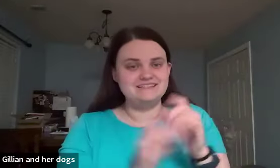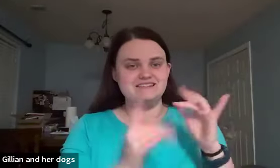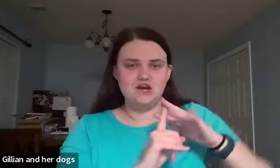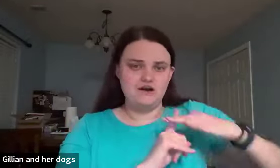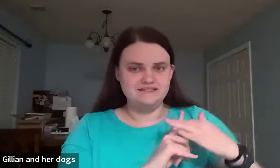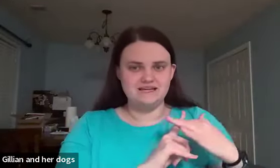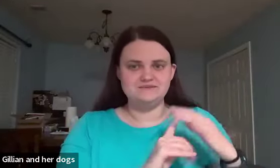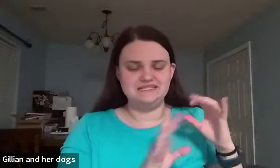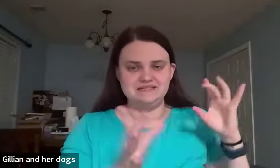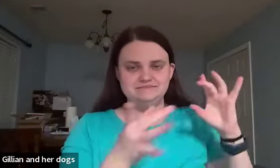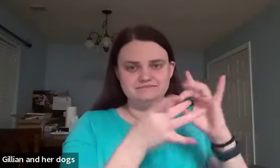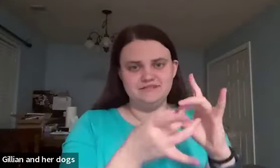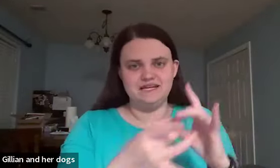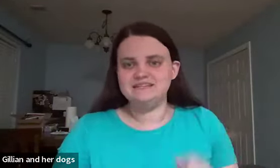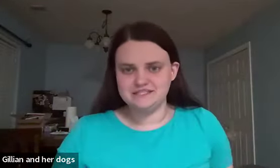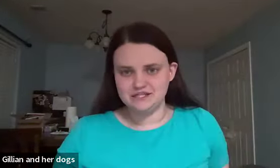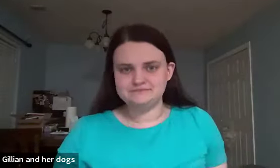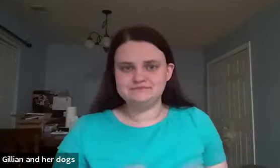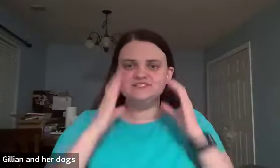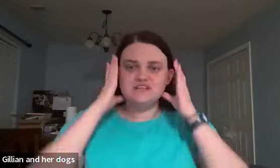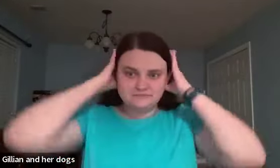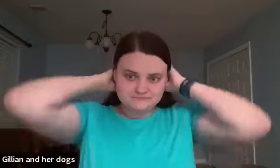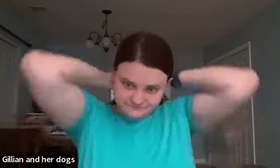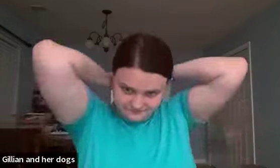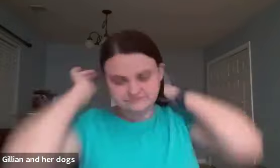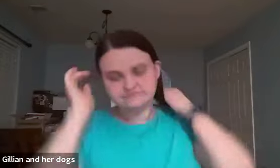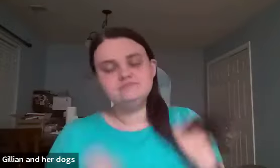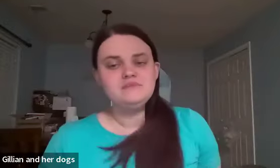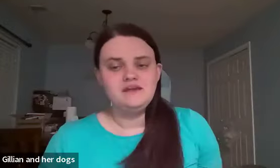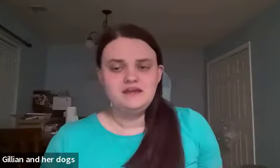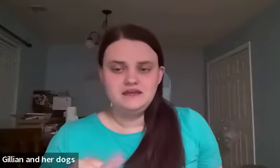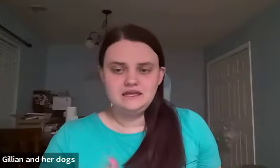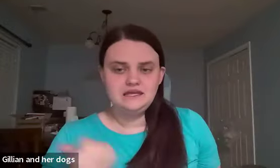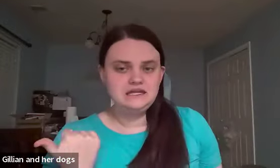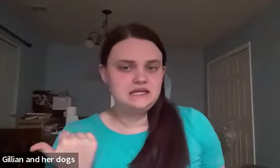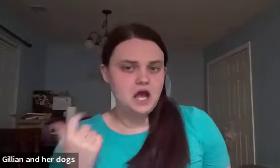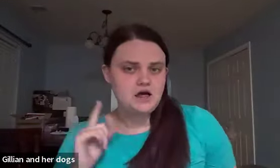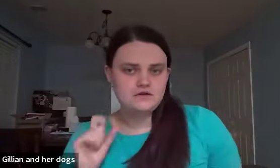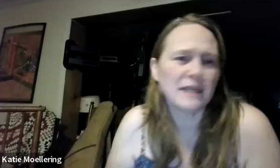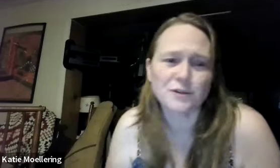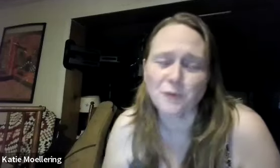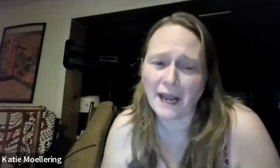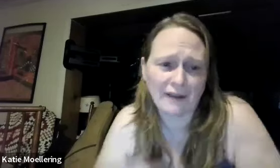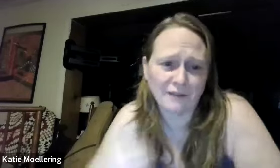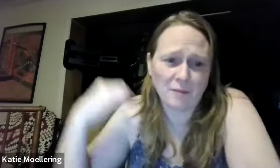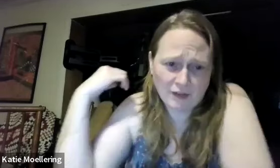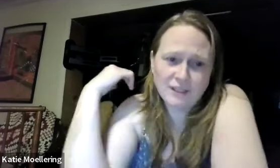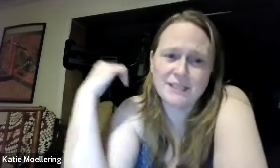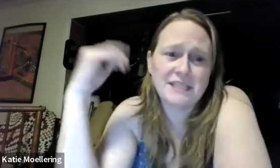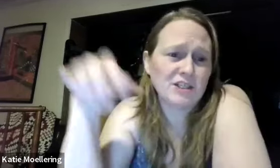and it's because the context makes it connect easier. So any Also, he is ratting out that brother to his